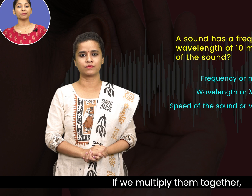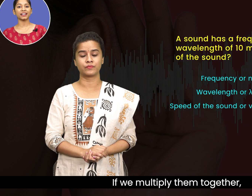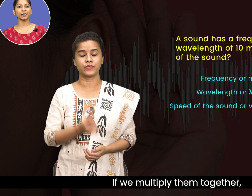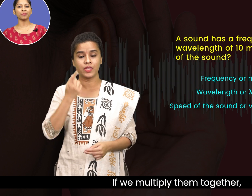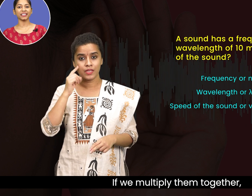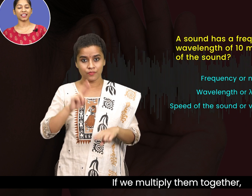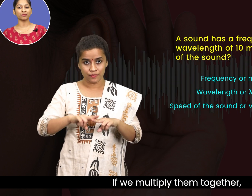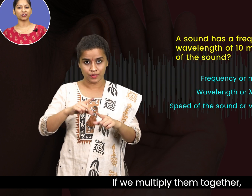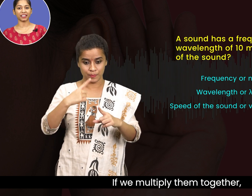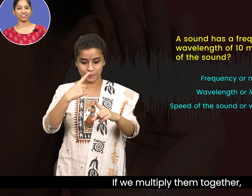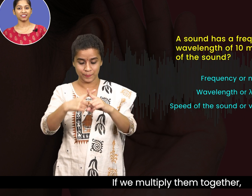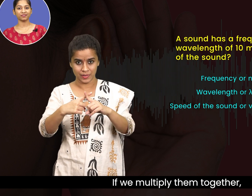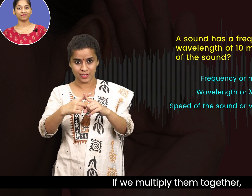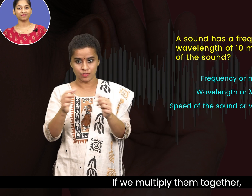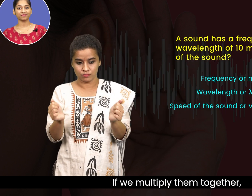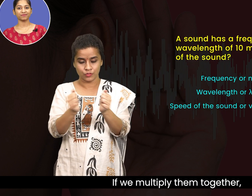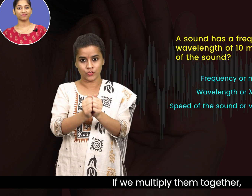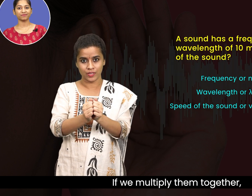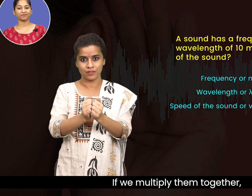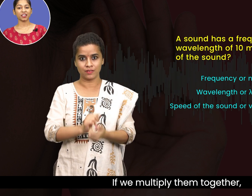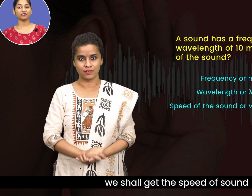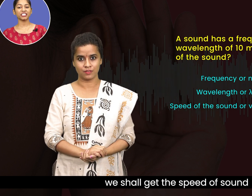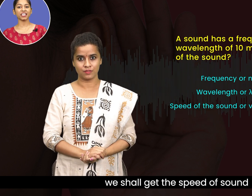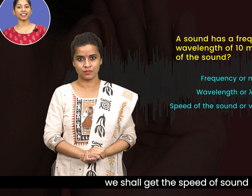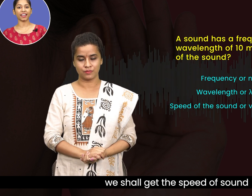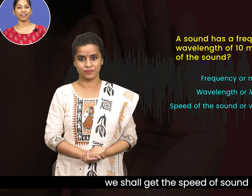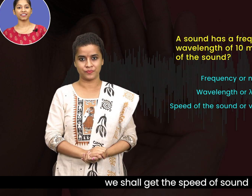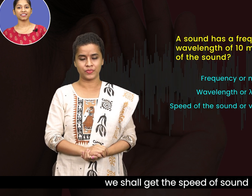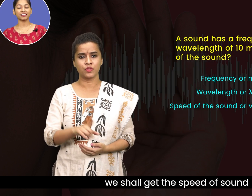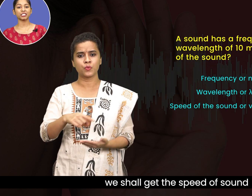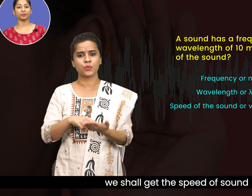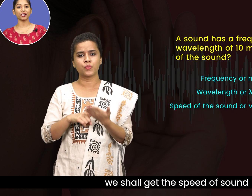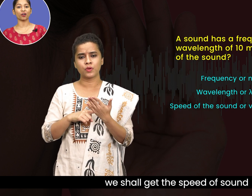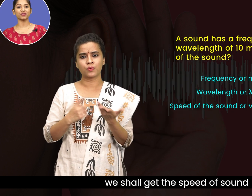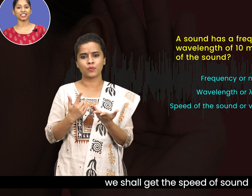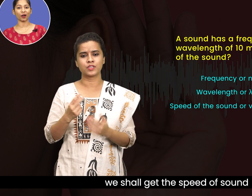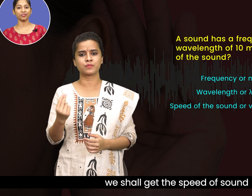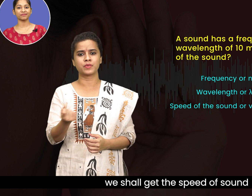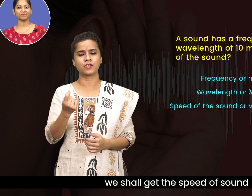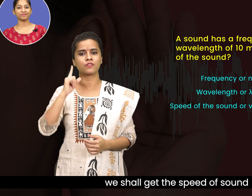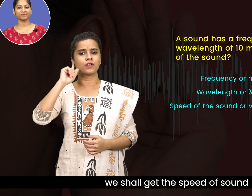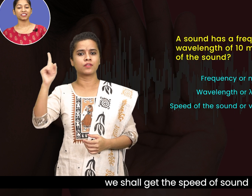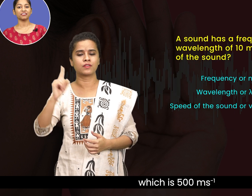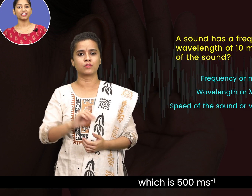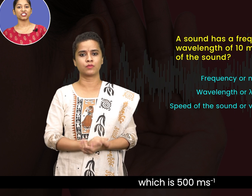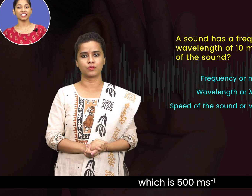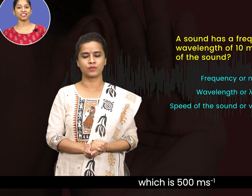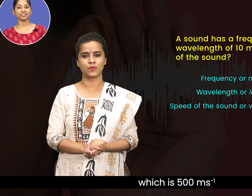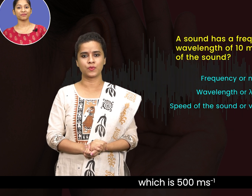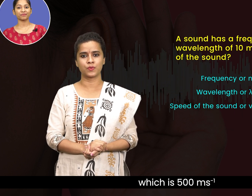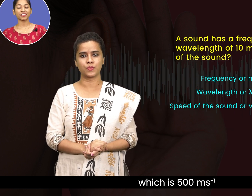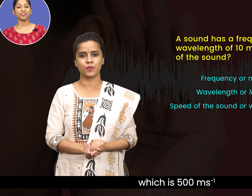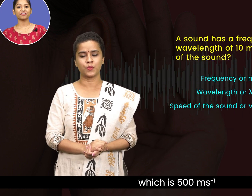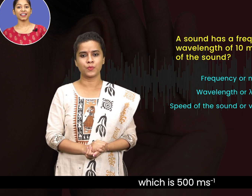If we multiply them together, we shall get the speed of sound, which